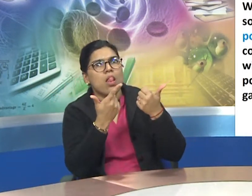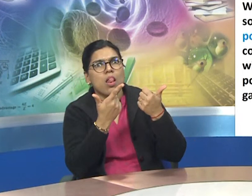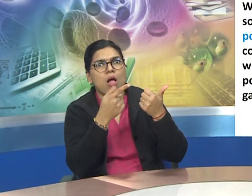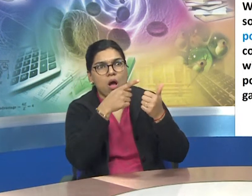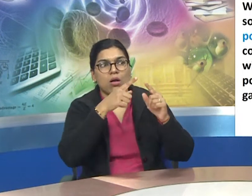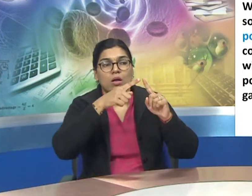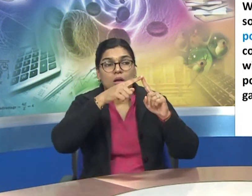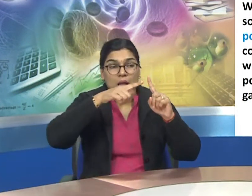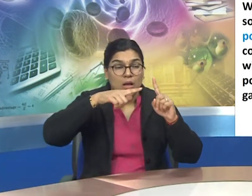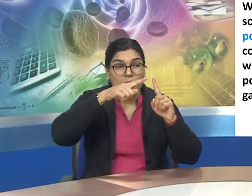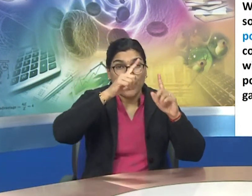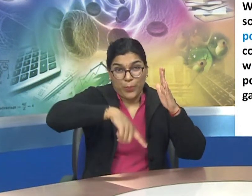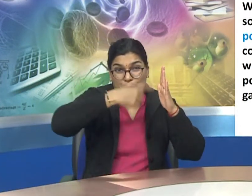non-polluting electricity.